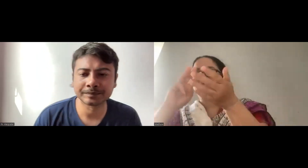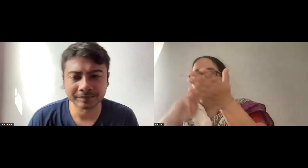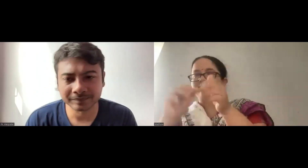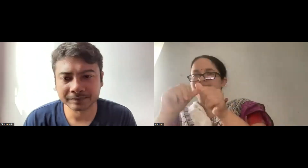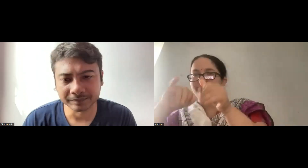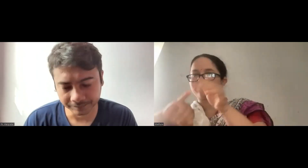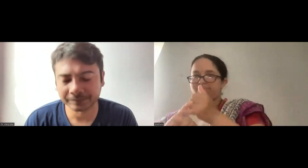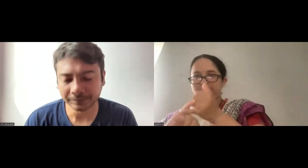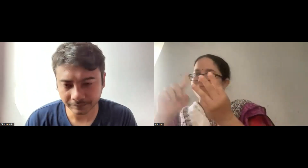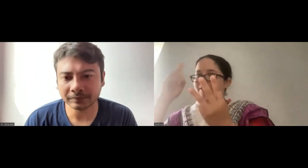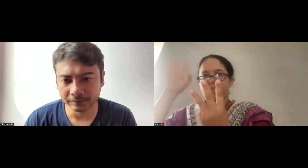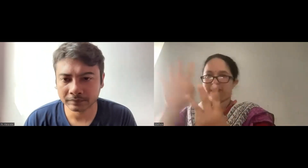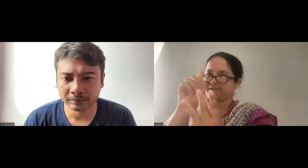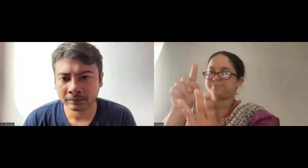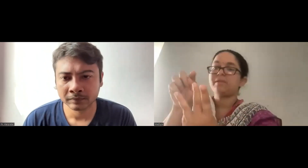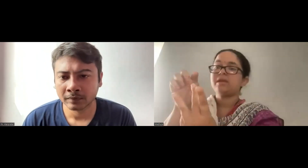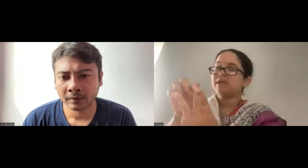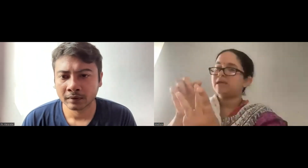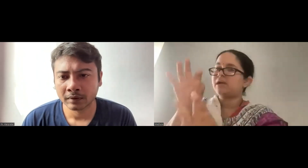yeah,